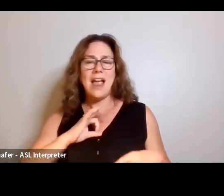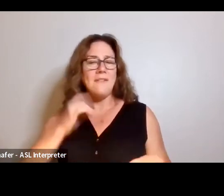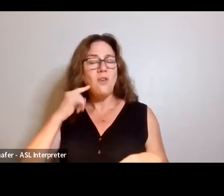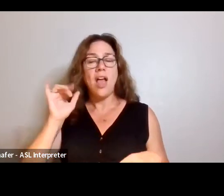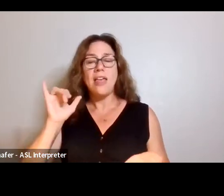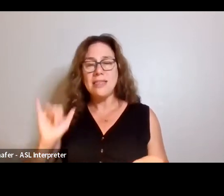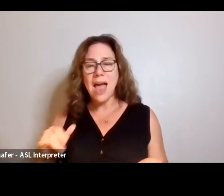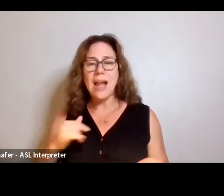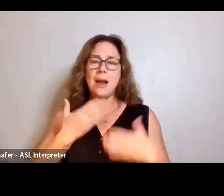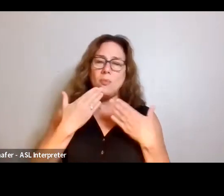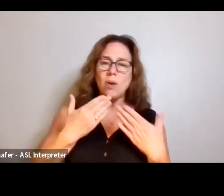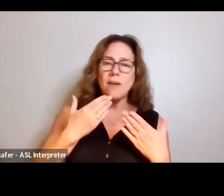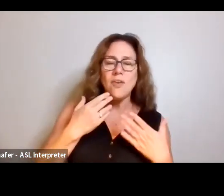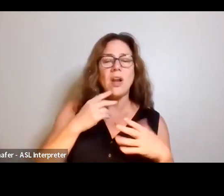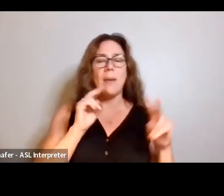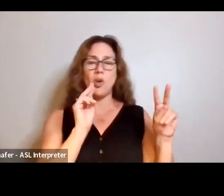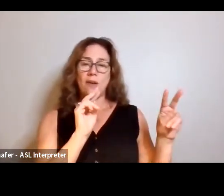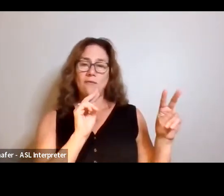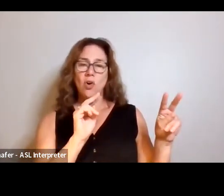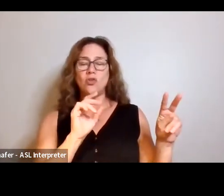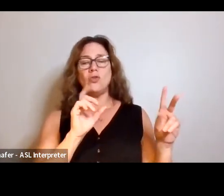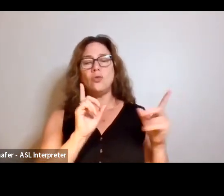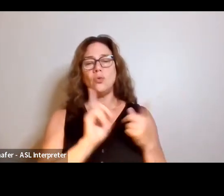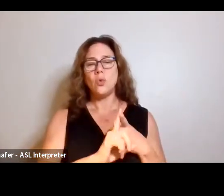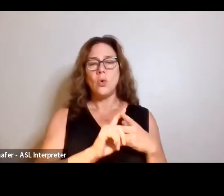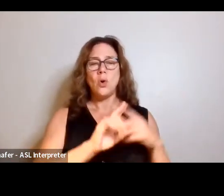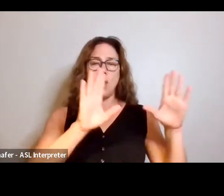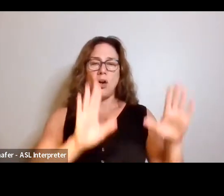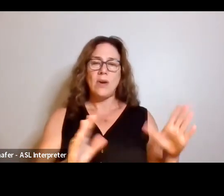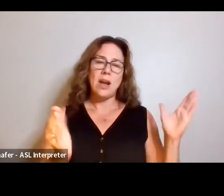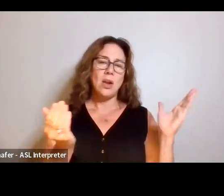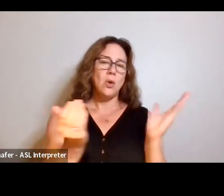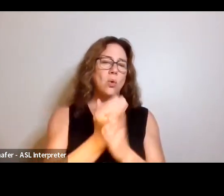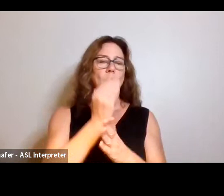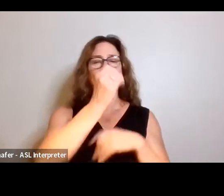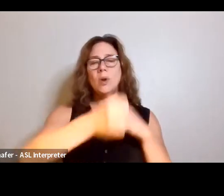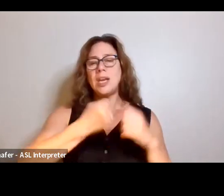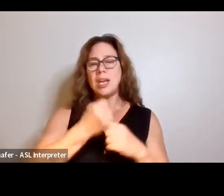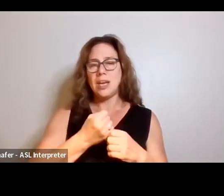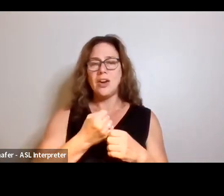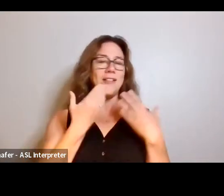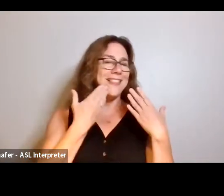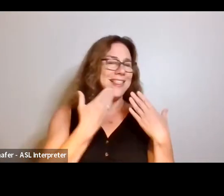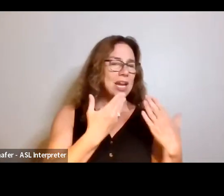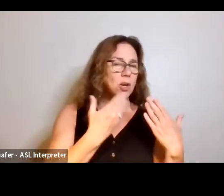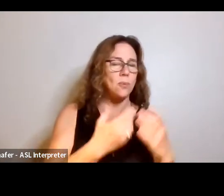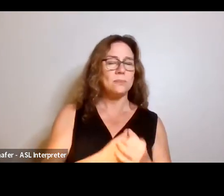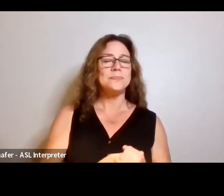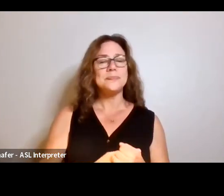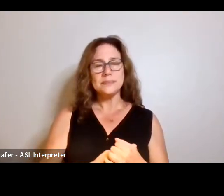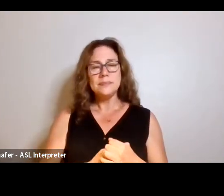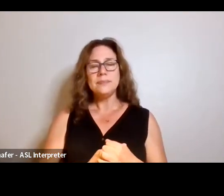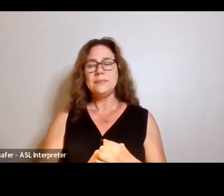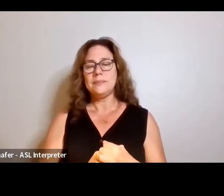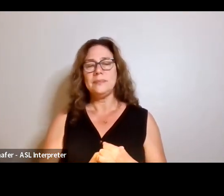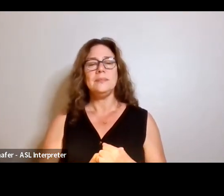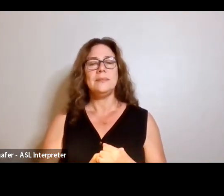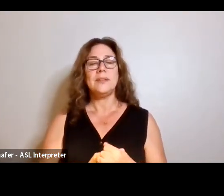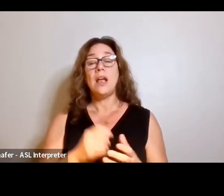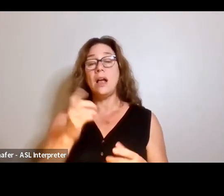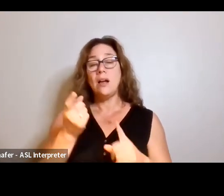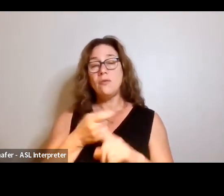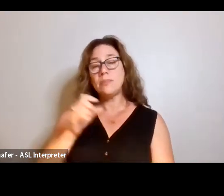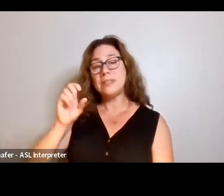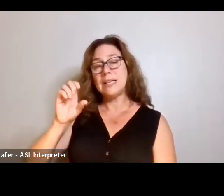grateful, and I am looking forward to a great new year this year. Thank you. Thank you. Thank you. From San Mateo